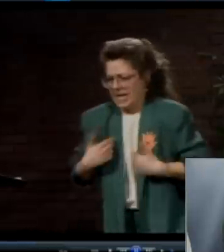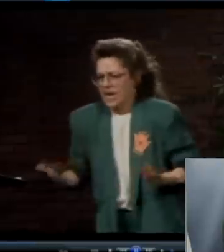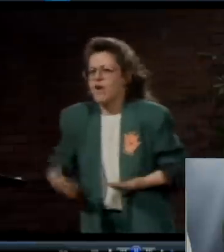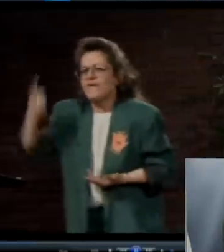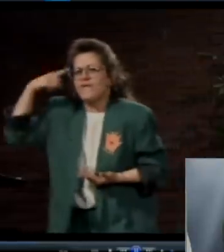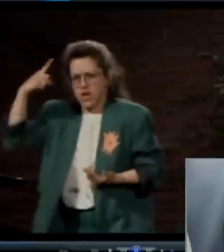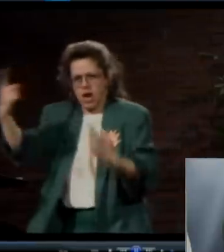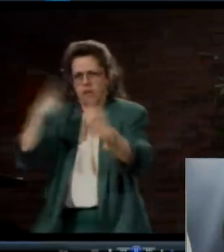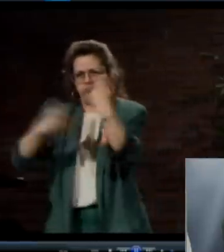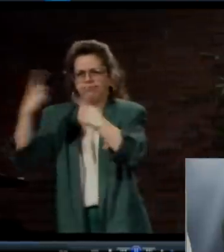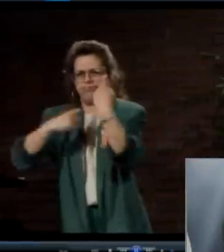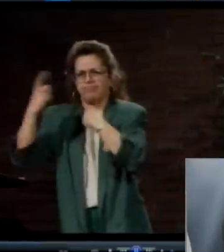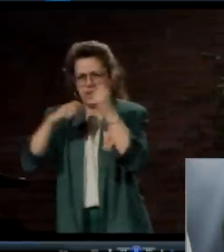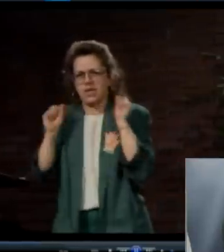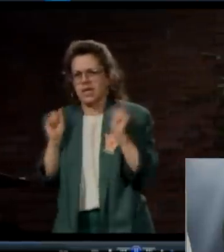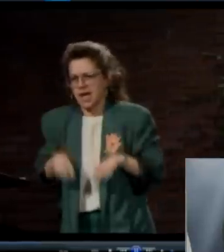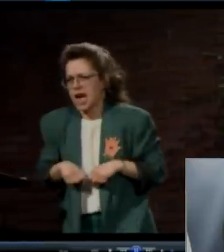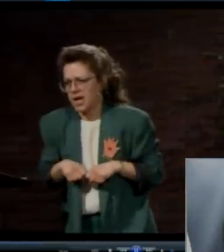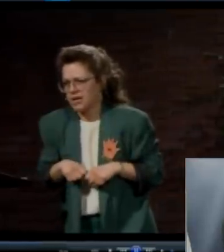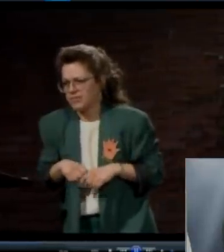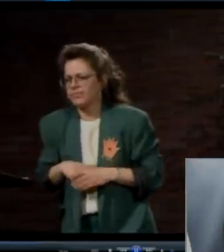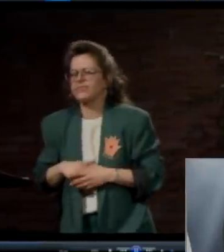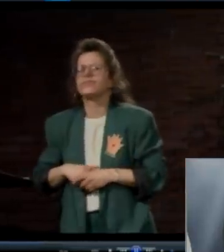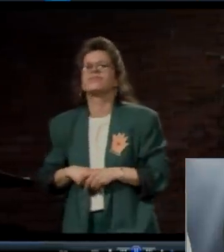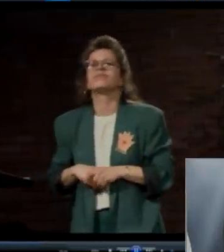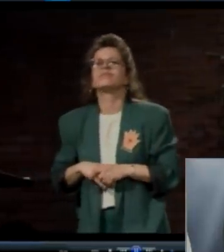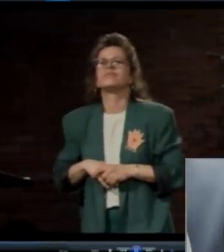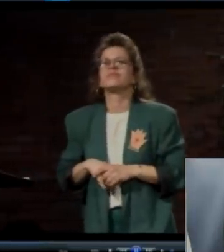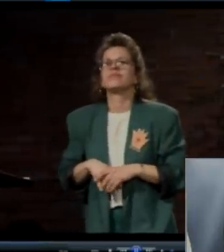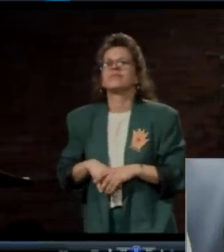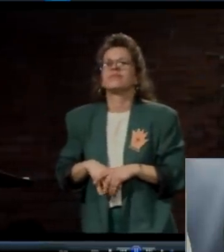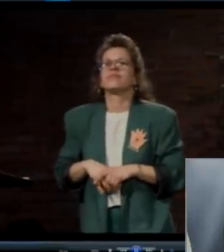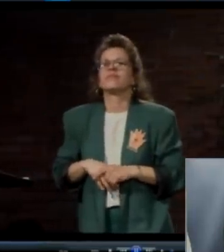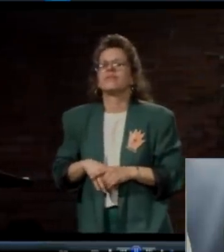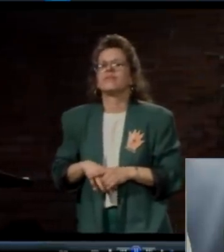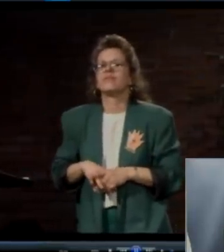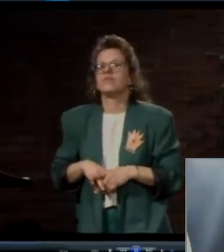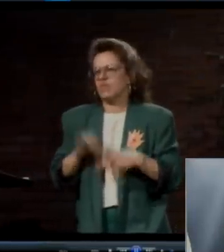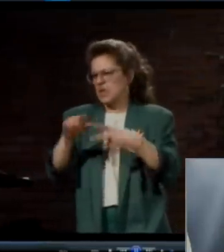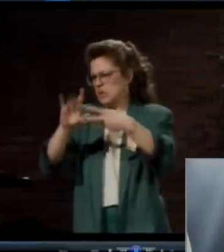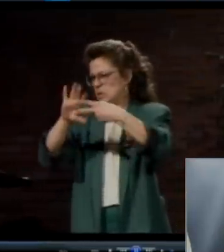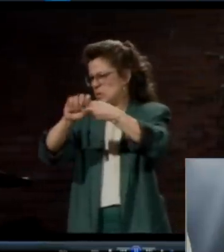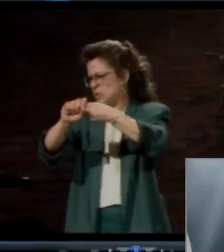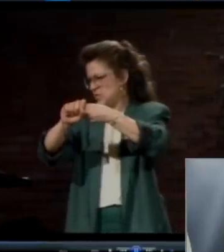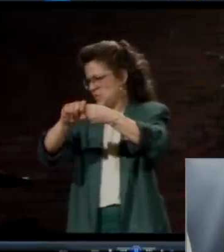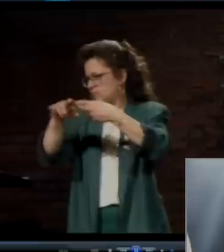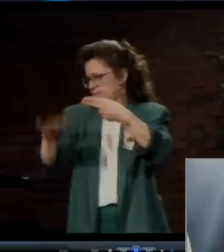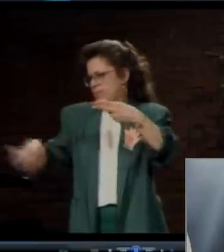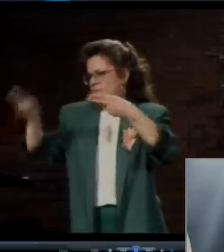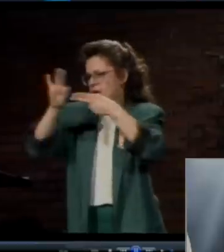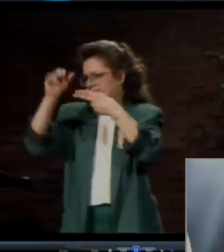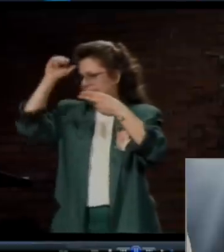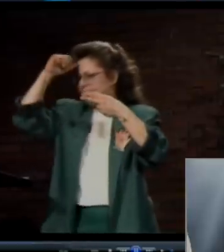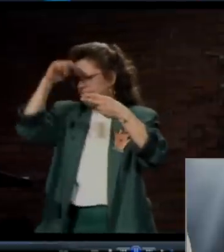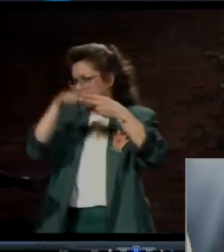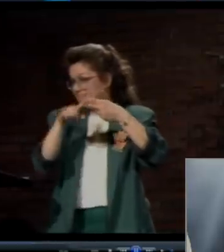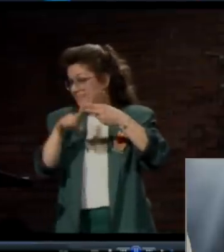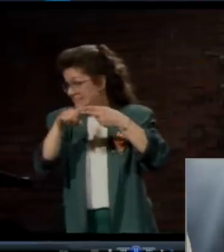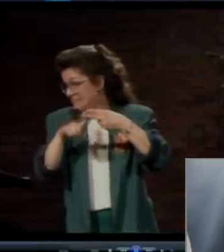You need to get those questions answered before you leave, so please feel free at any time to ask me any questions. Those are two really important things